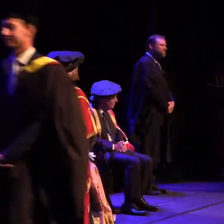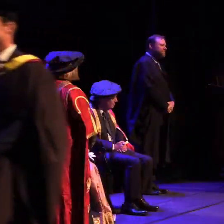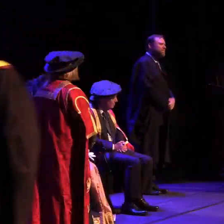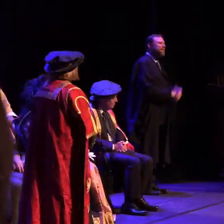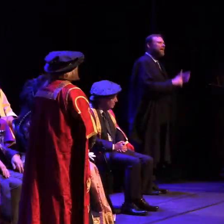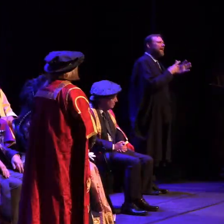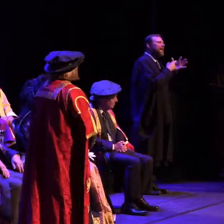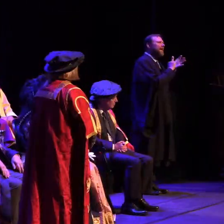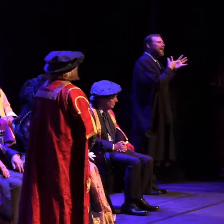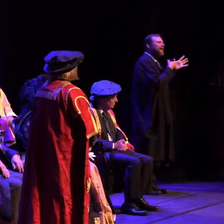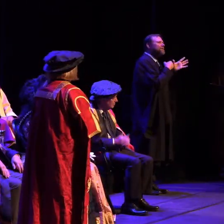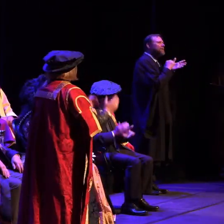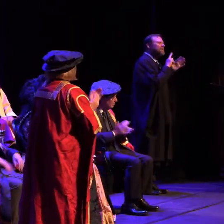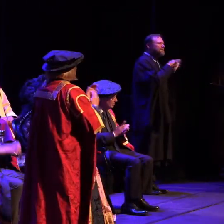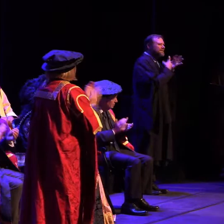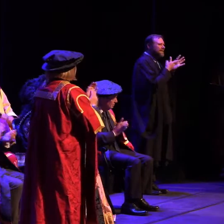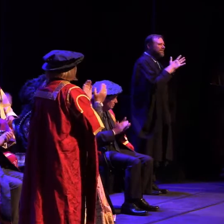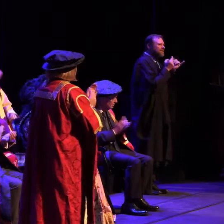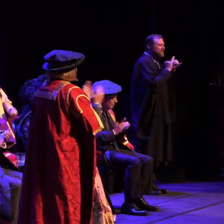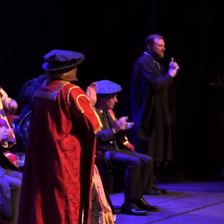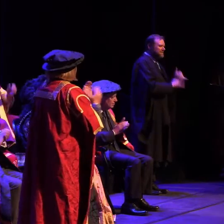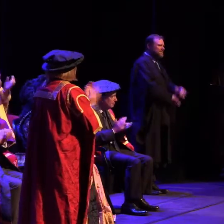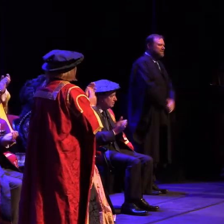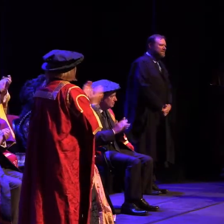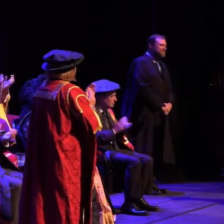Aisha Faith Stevens.